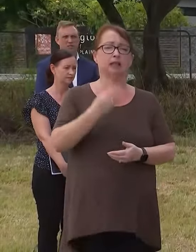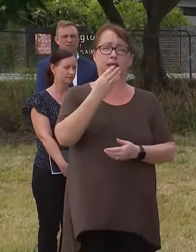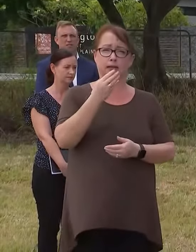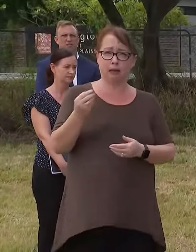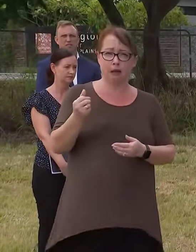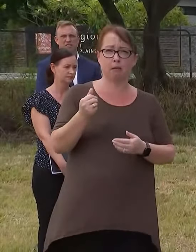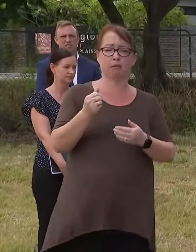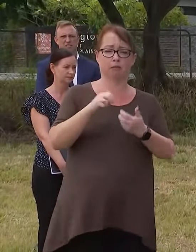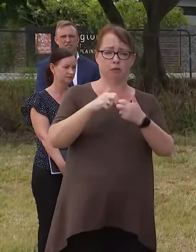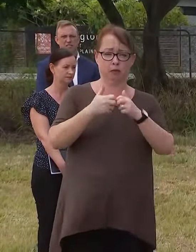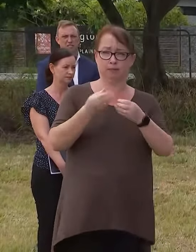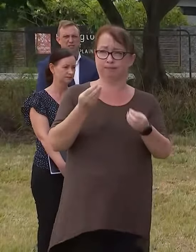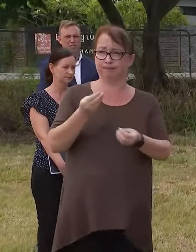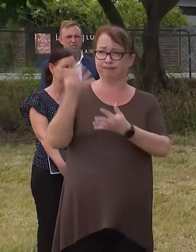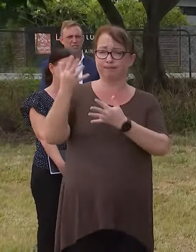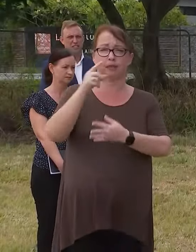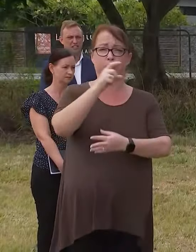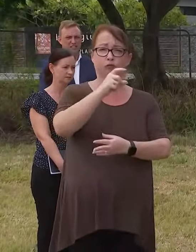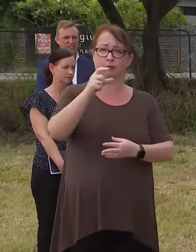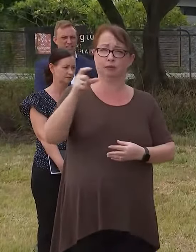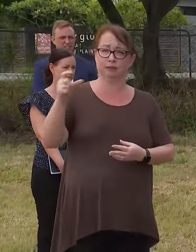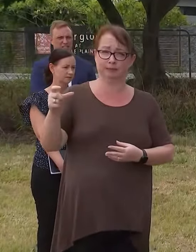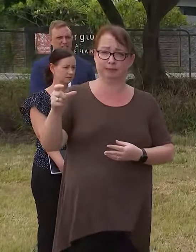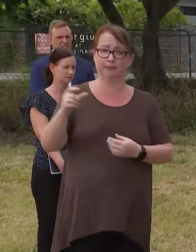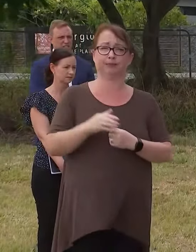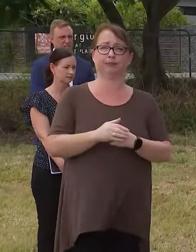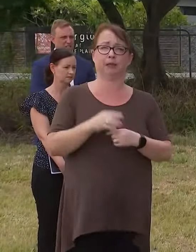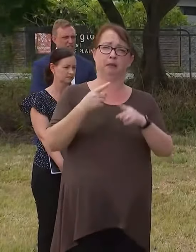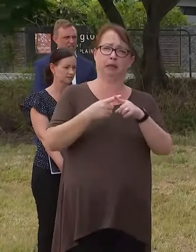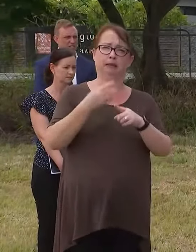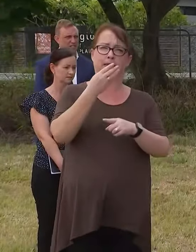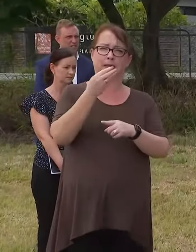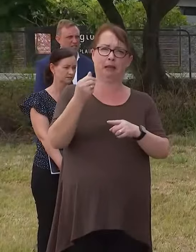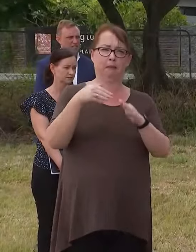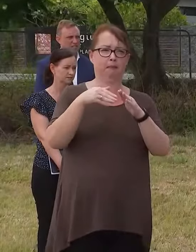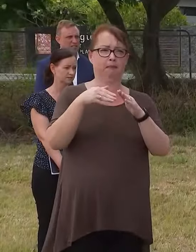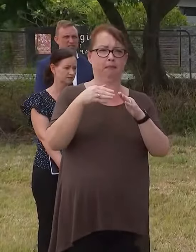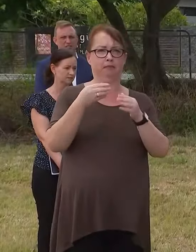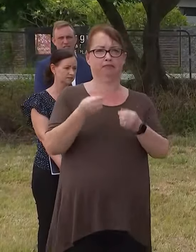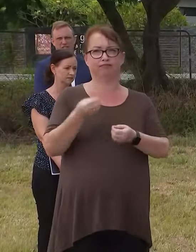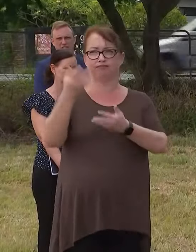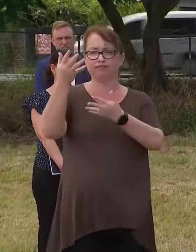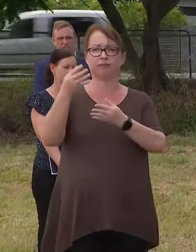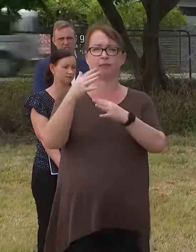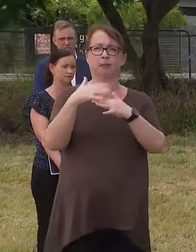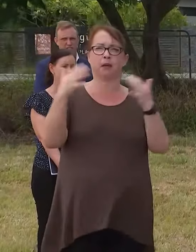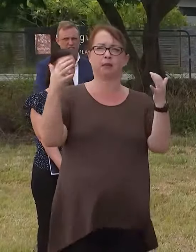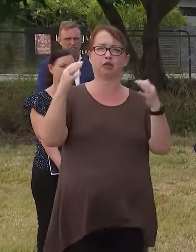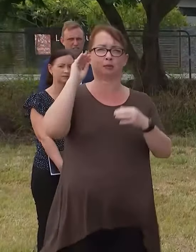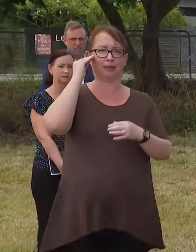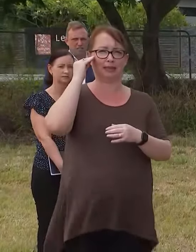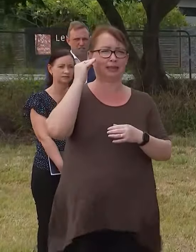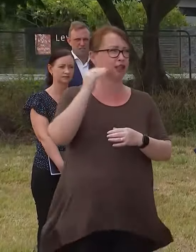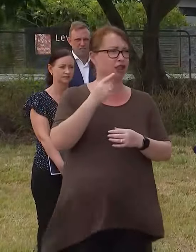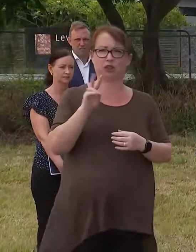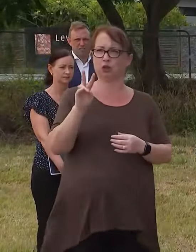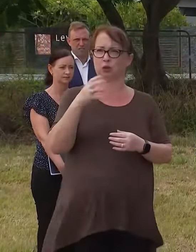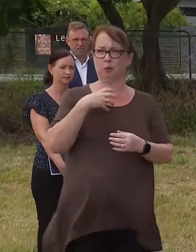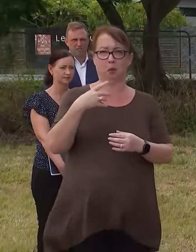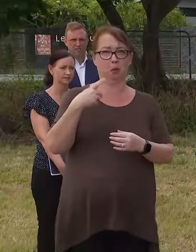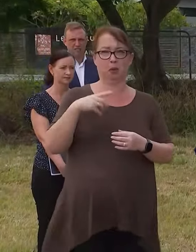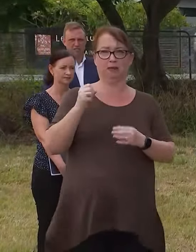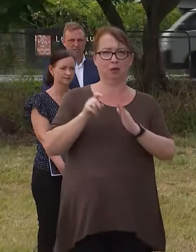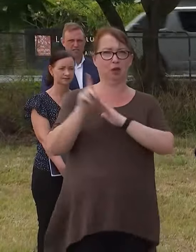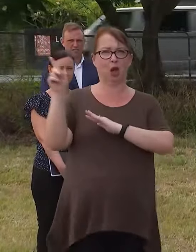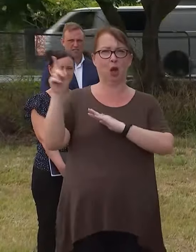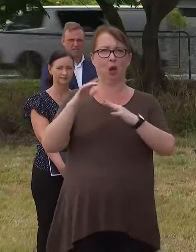the CCC, and my understanding is that there are some matters before the Parliamentary Committee. Is it the matters? And that's a couple more because I really have to go to